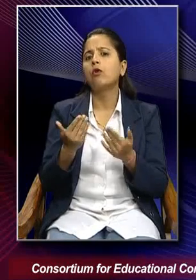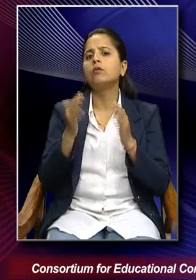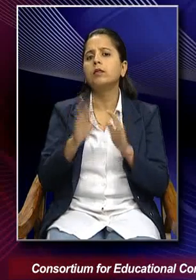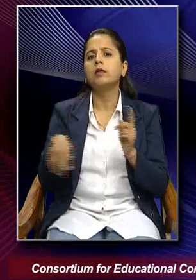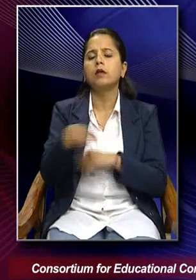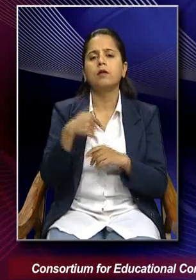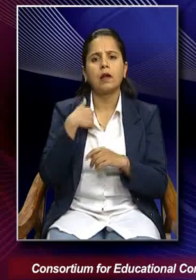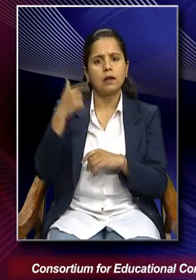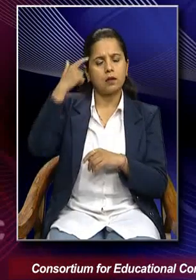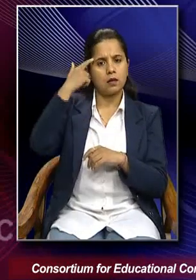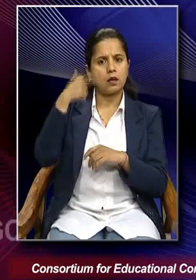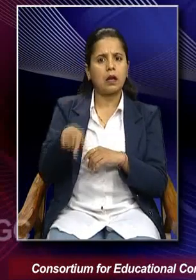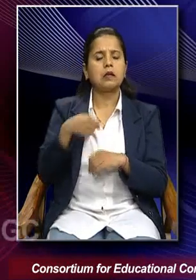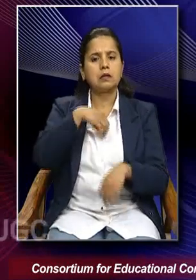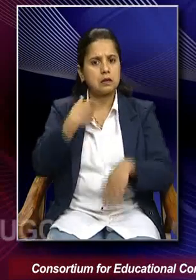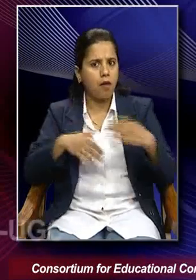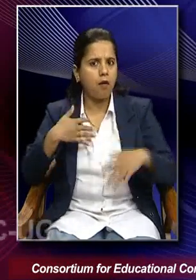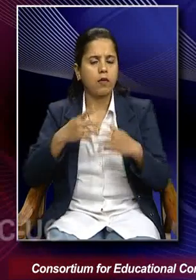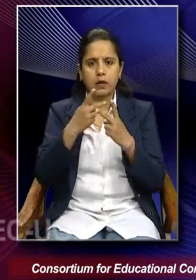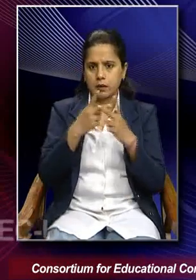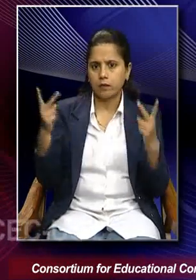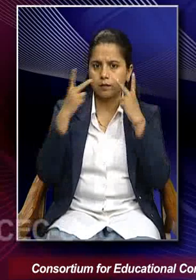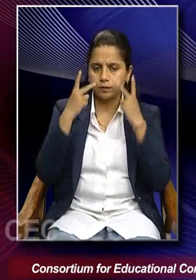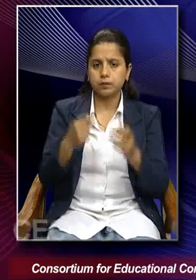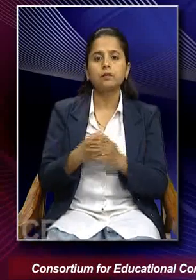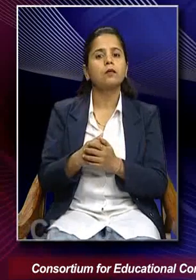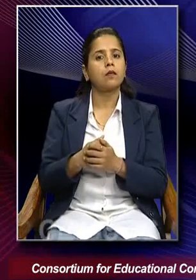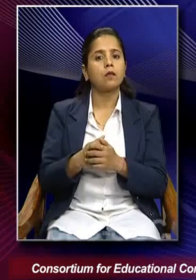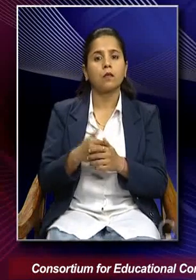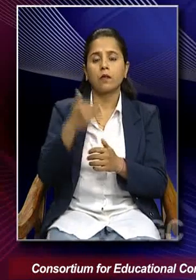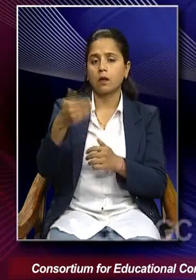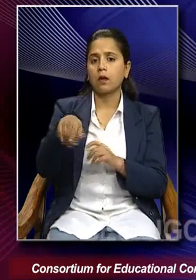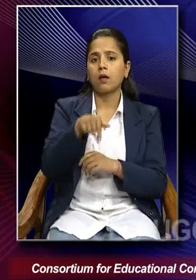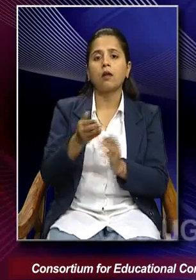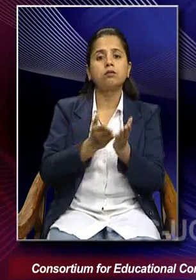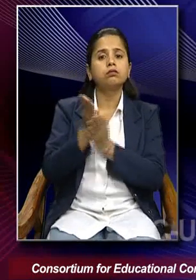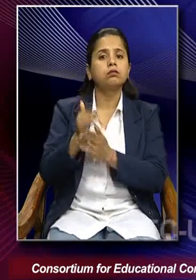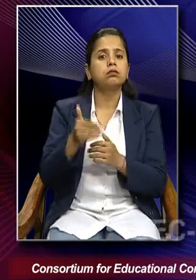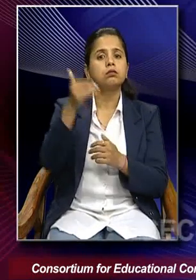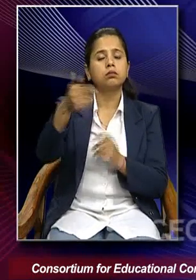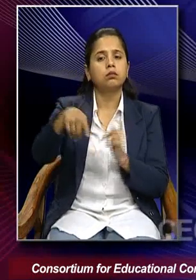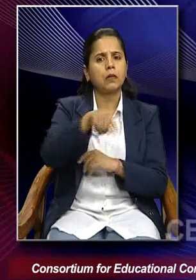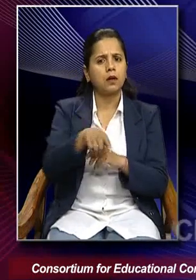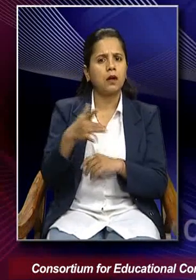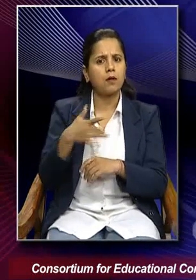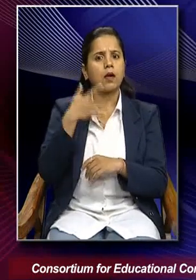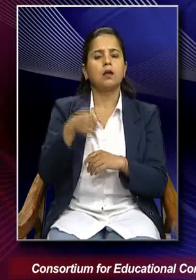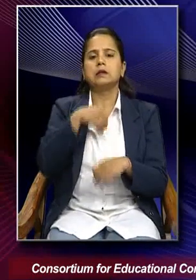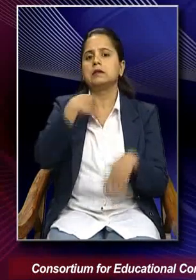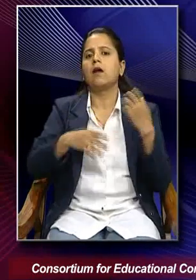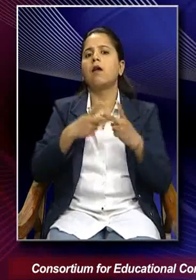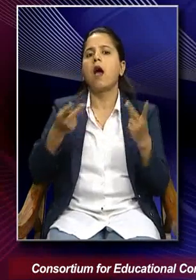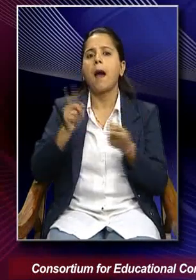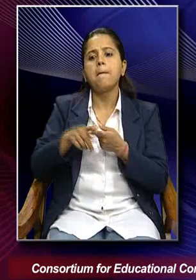of cessation of suffering, and the path leading to the cessation of suffering. And